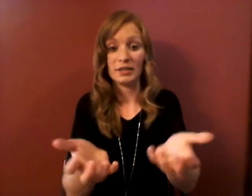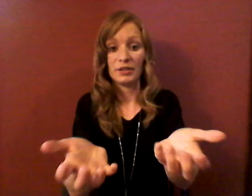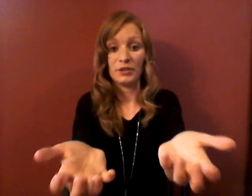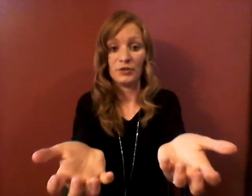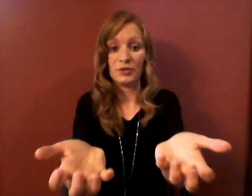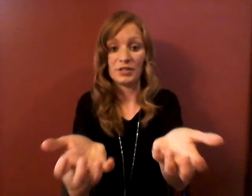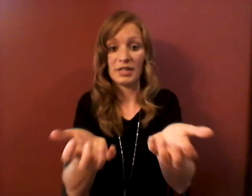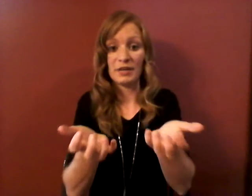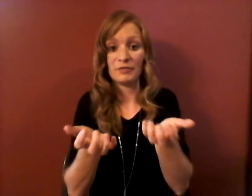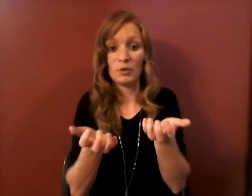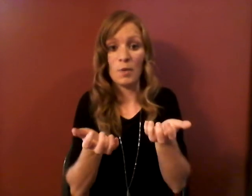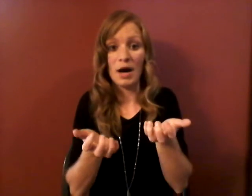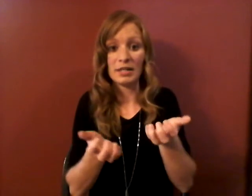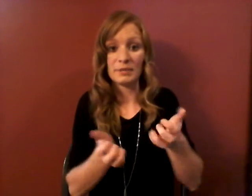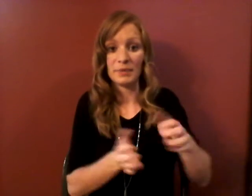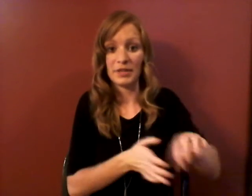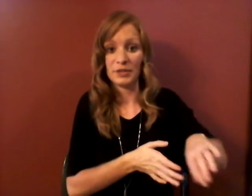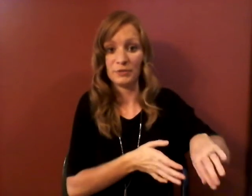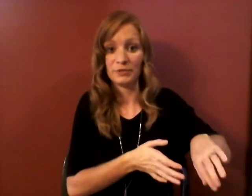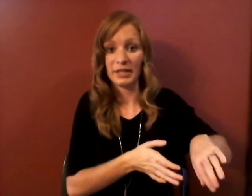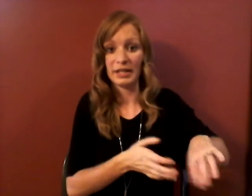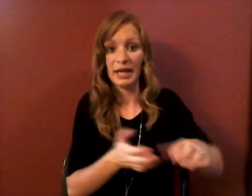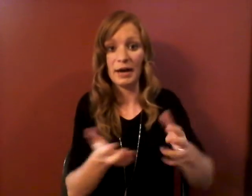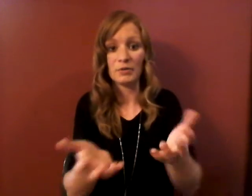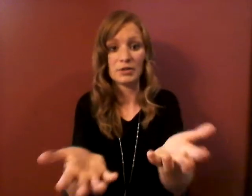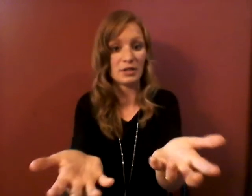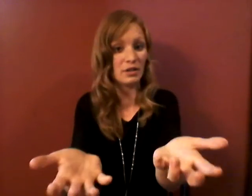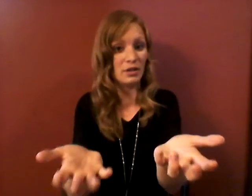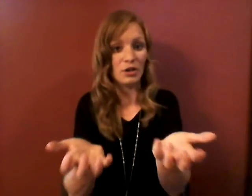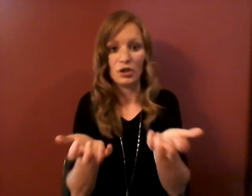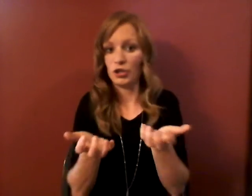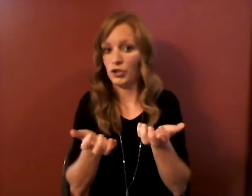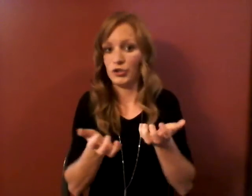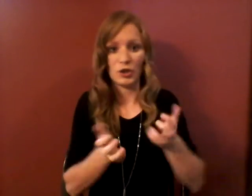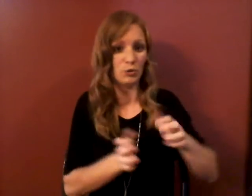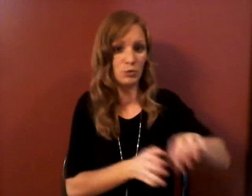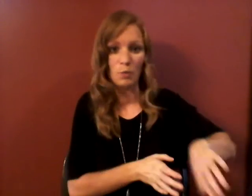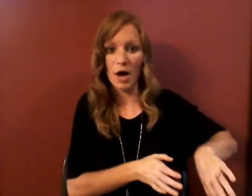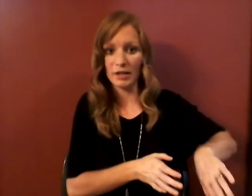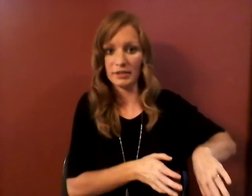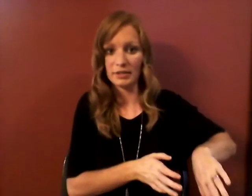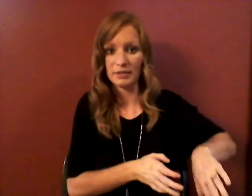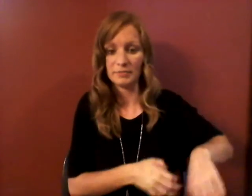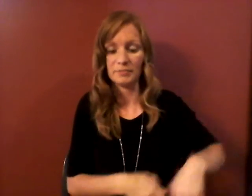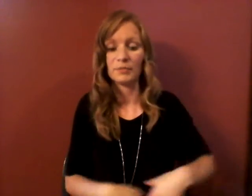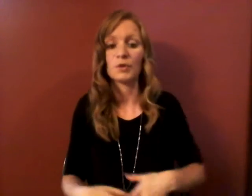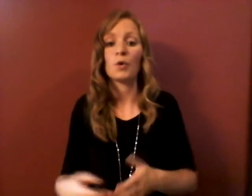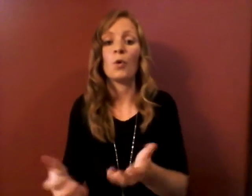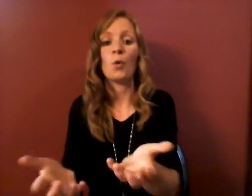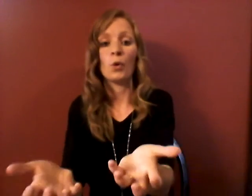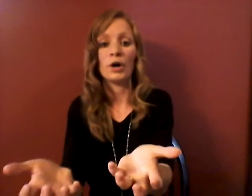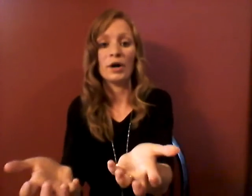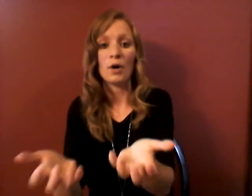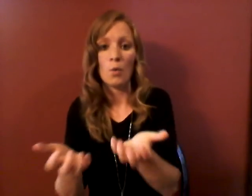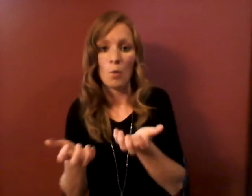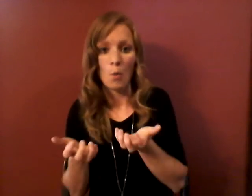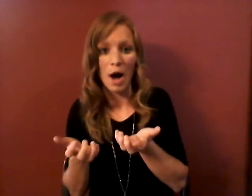you do the sign for want, but then you flick it out. Don't want. Or want.